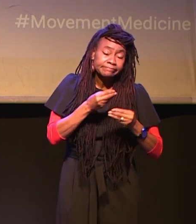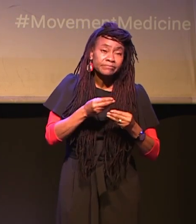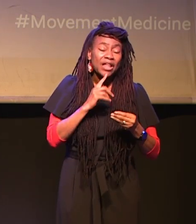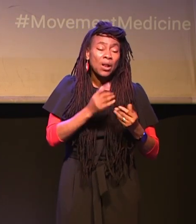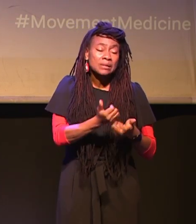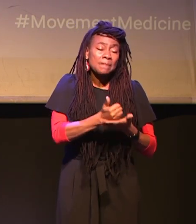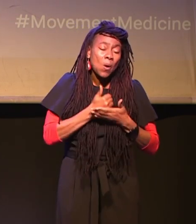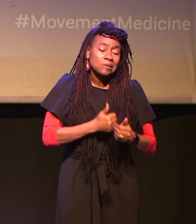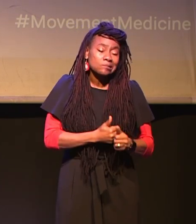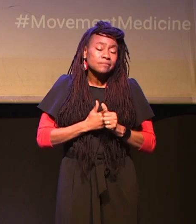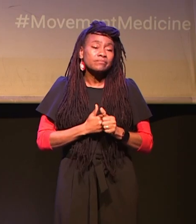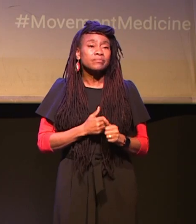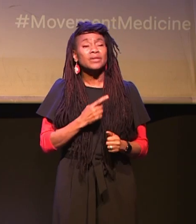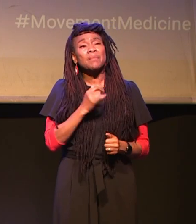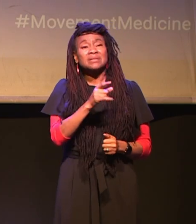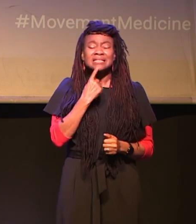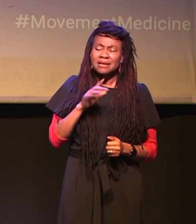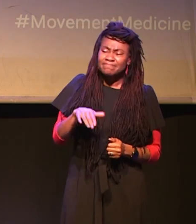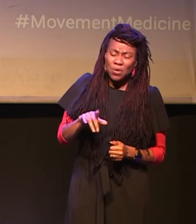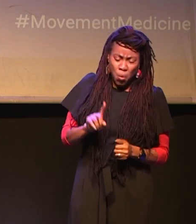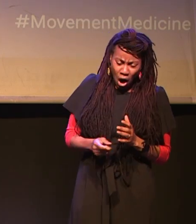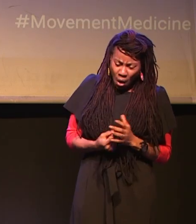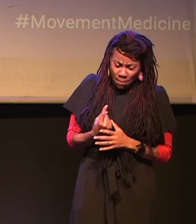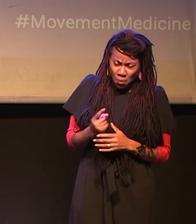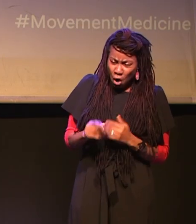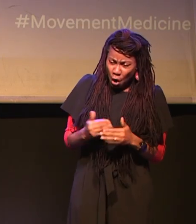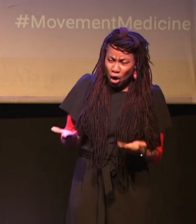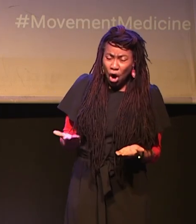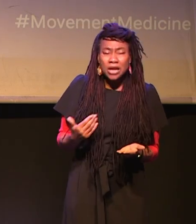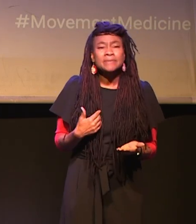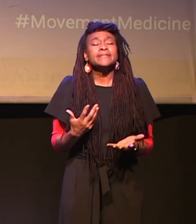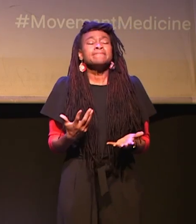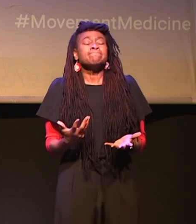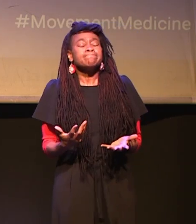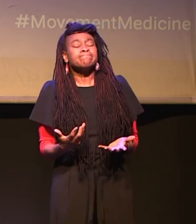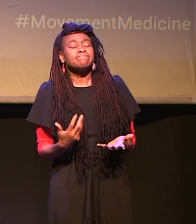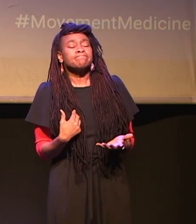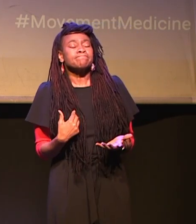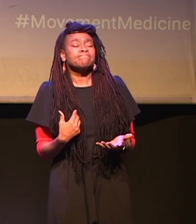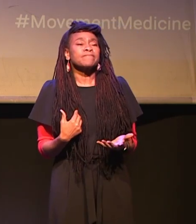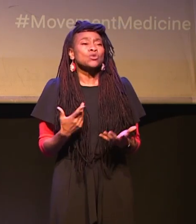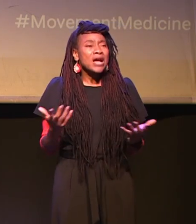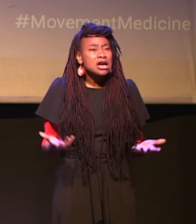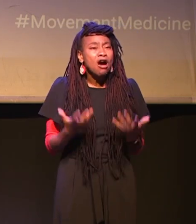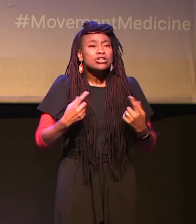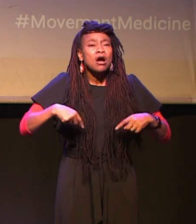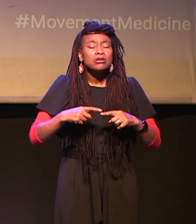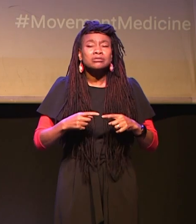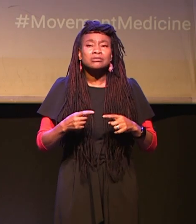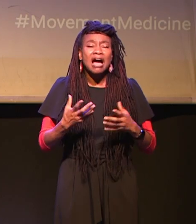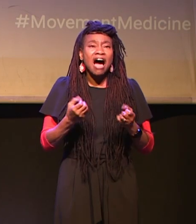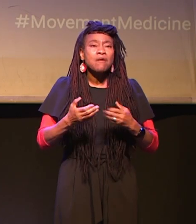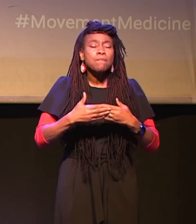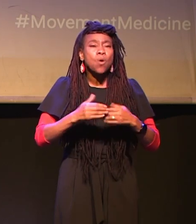and be like, yo, like, what was going on there? And so encouraging us to have more space around our arc. And